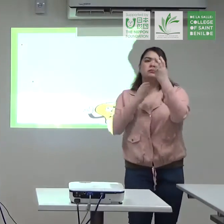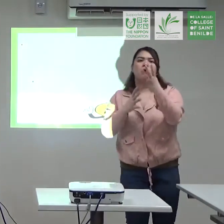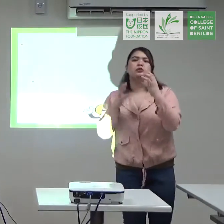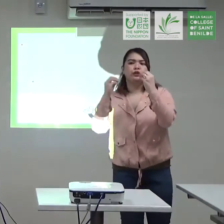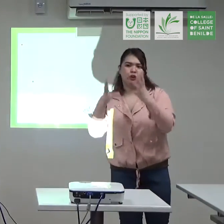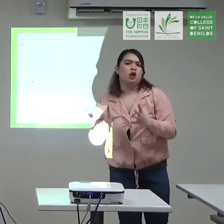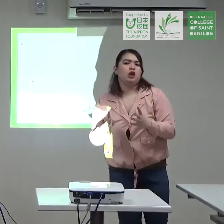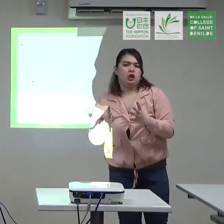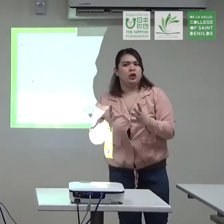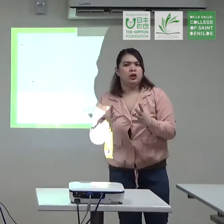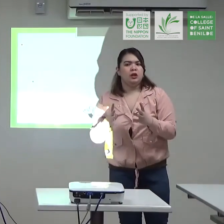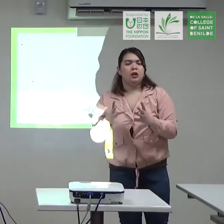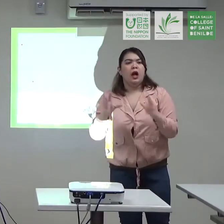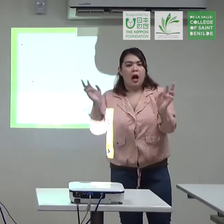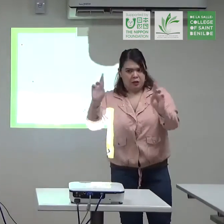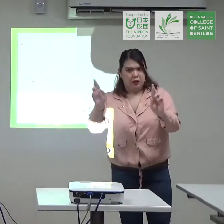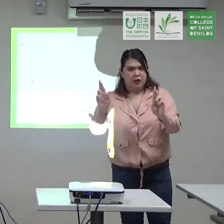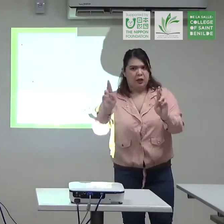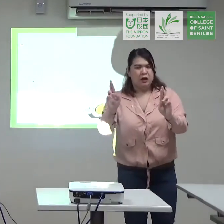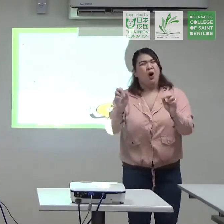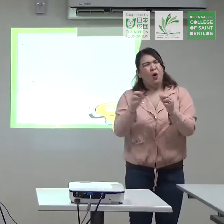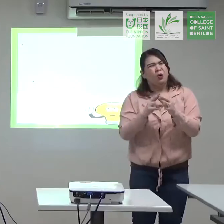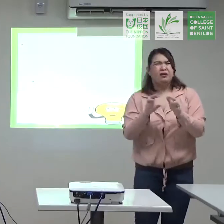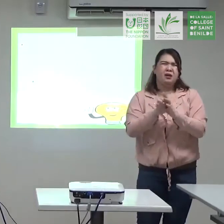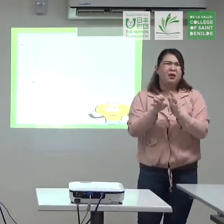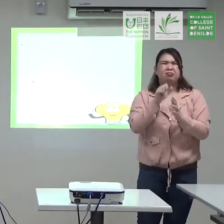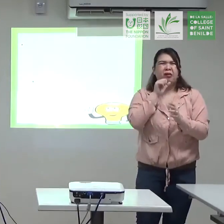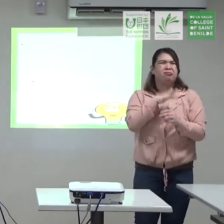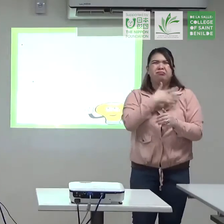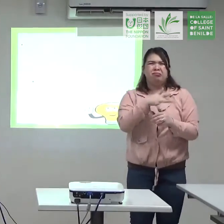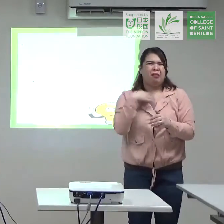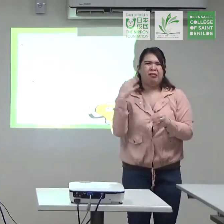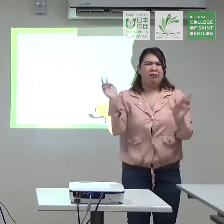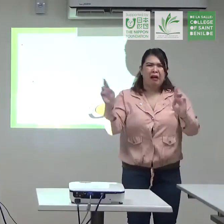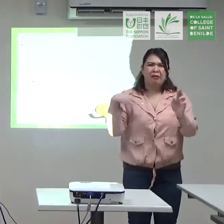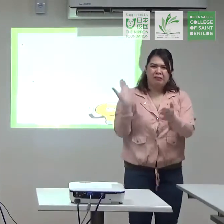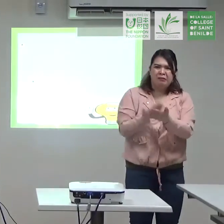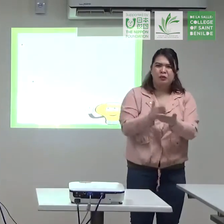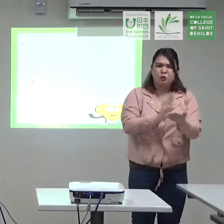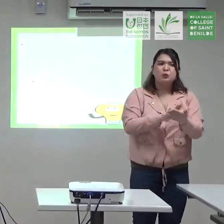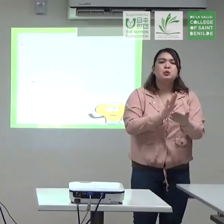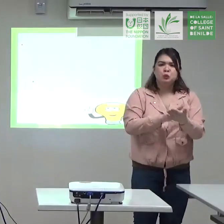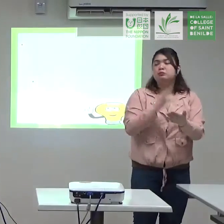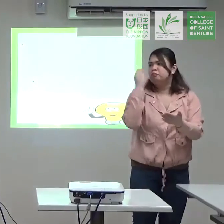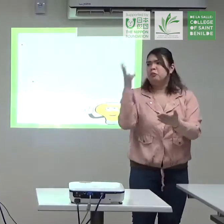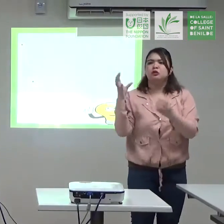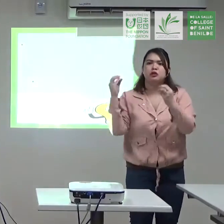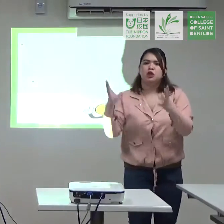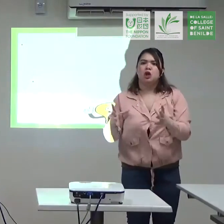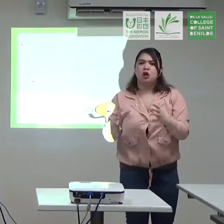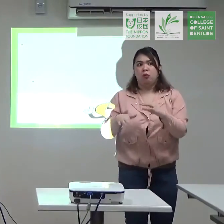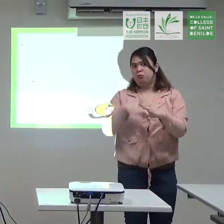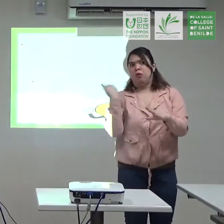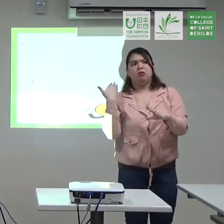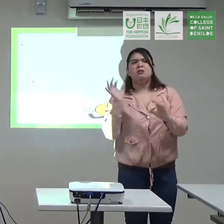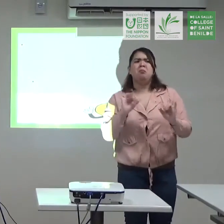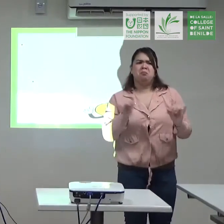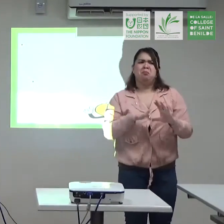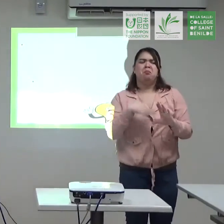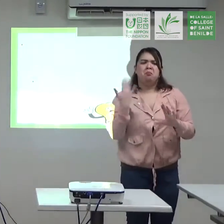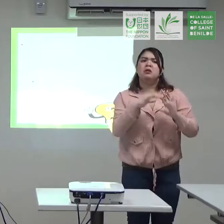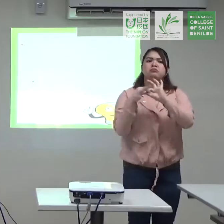If a child doesn't feel very well for that day, the teacher will let them in. Email, parang, yeah,